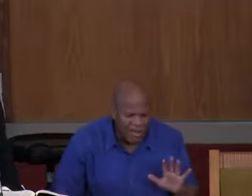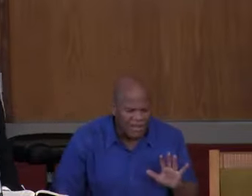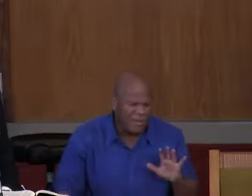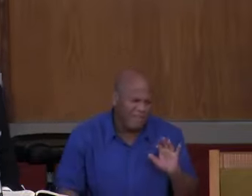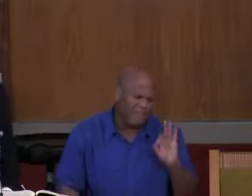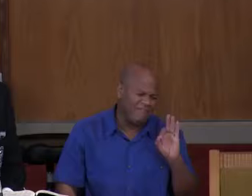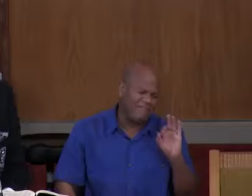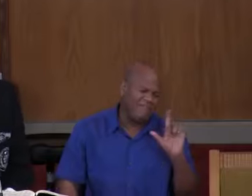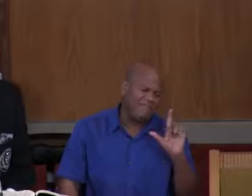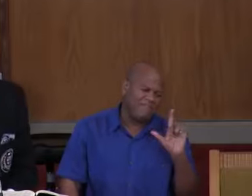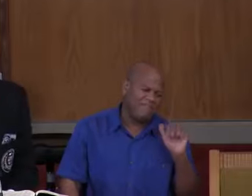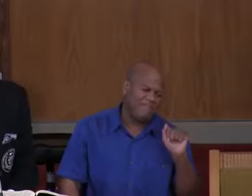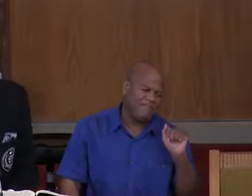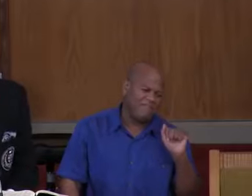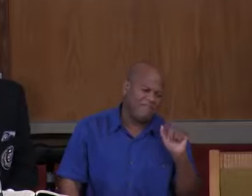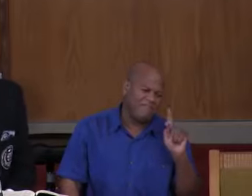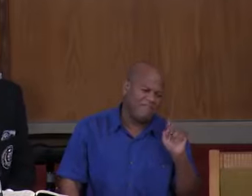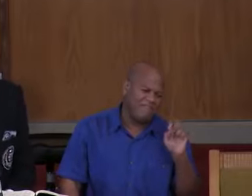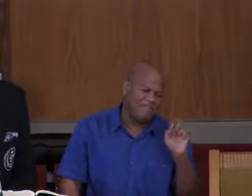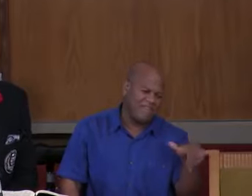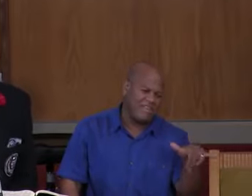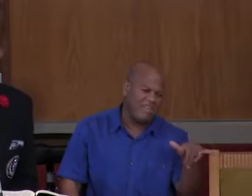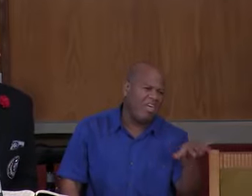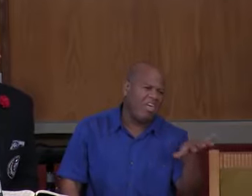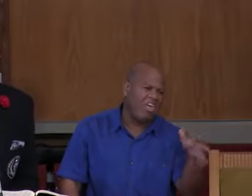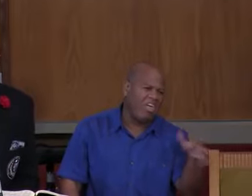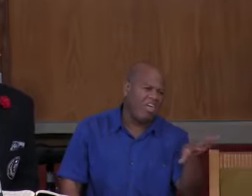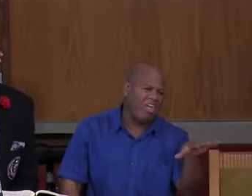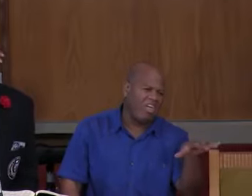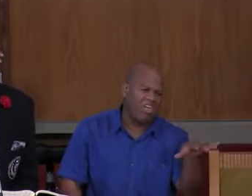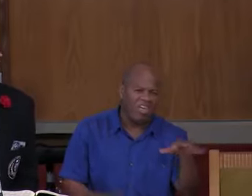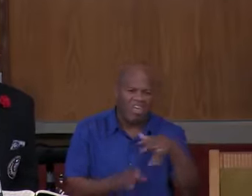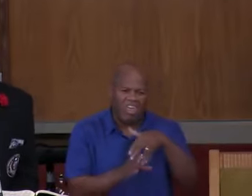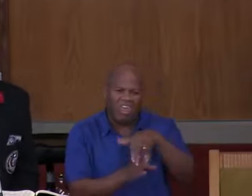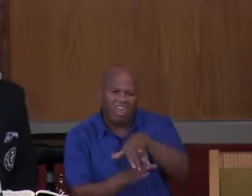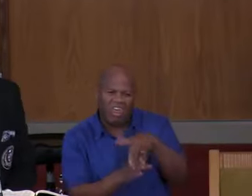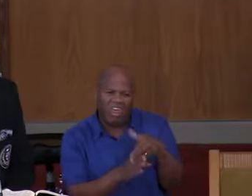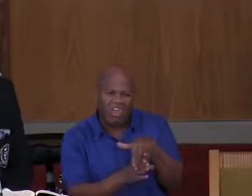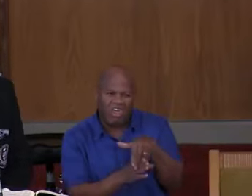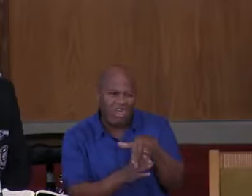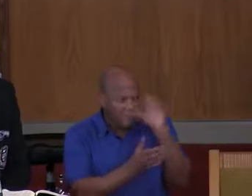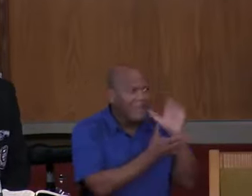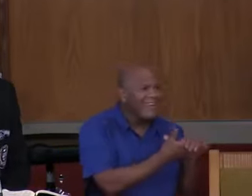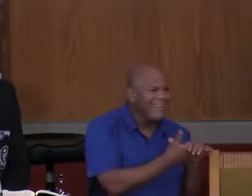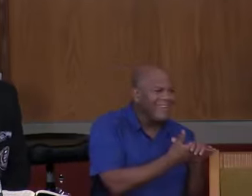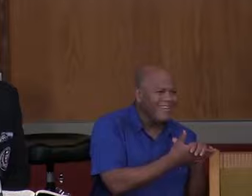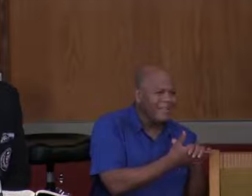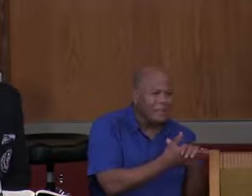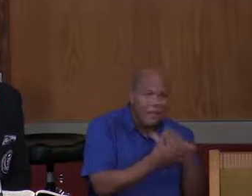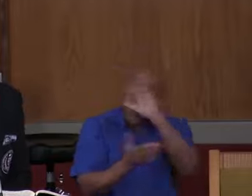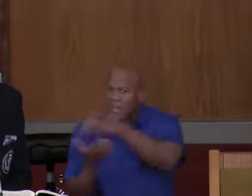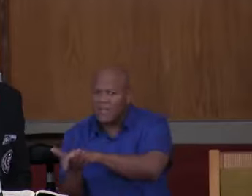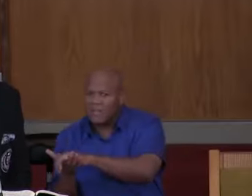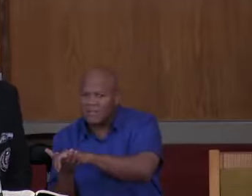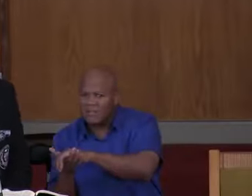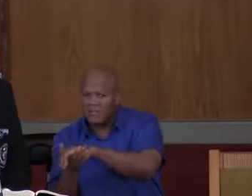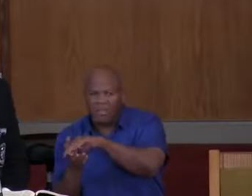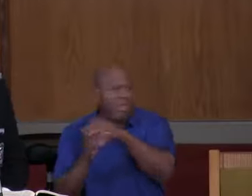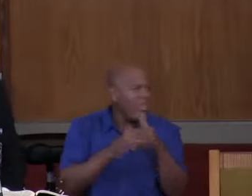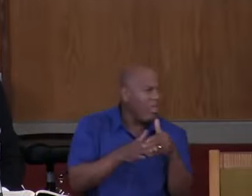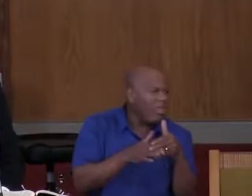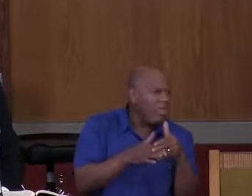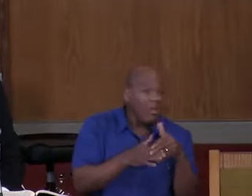our faith. We believe one thing, then another, or what we believe about the thing